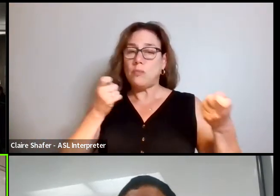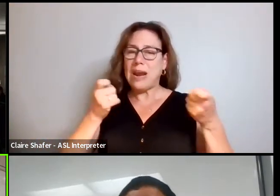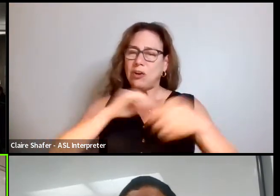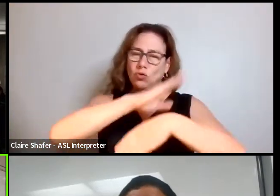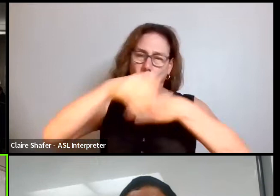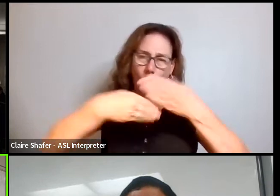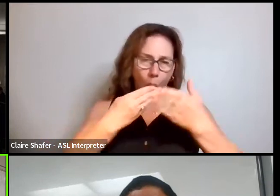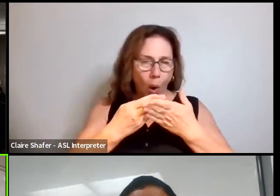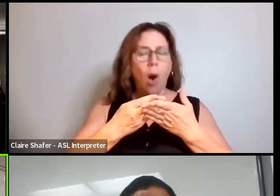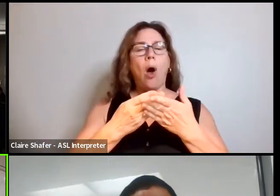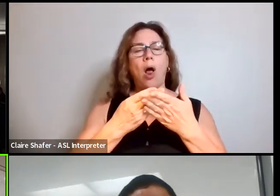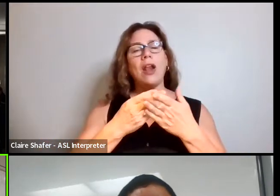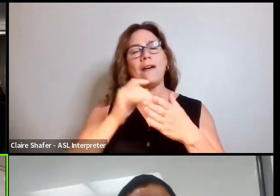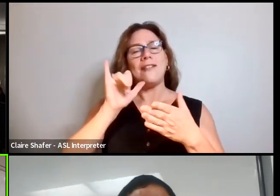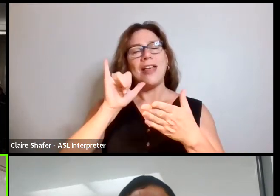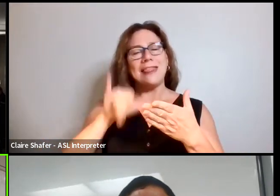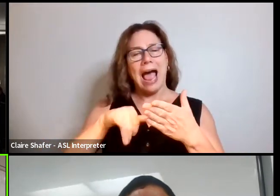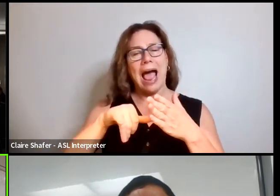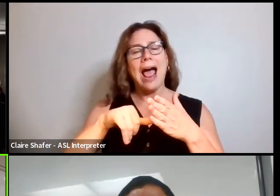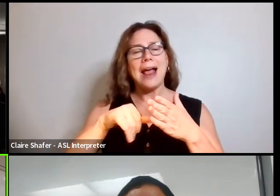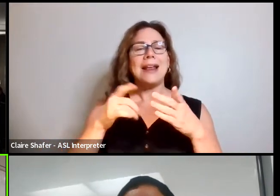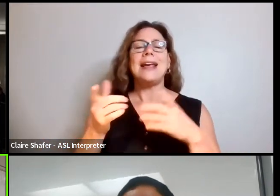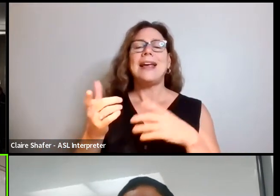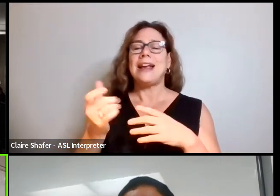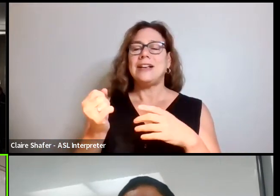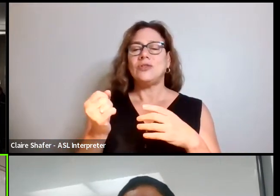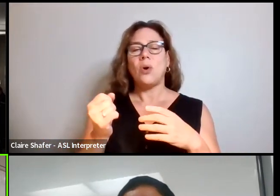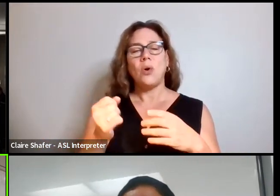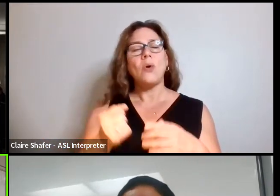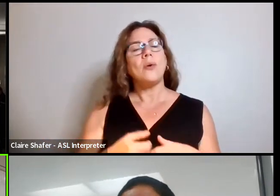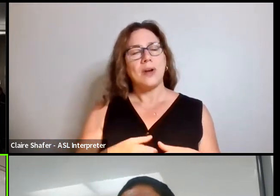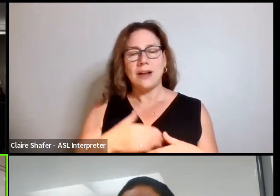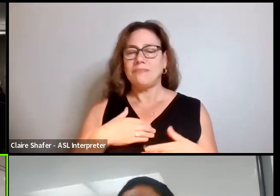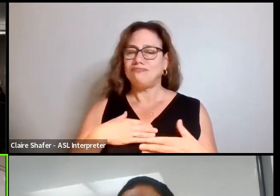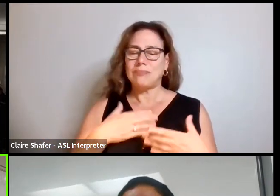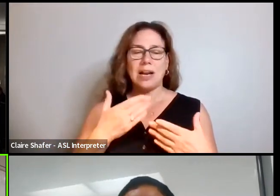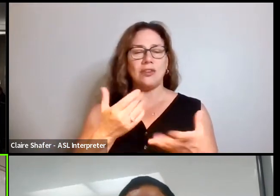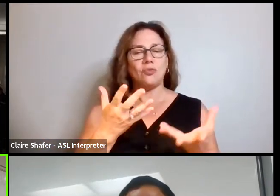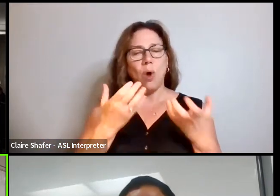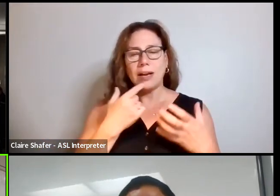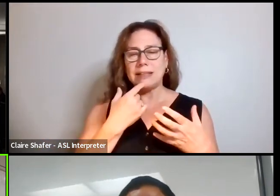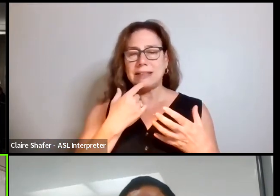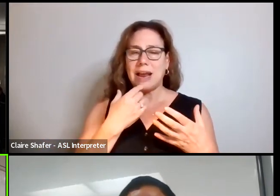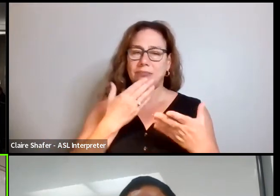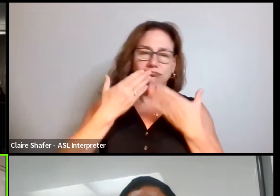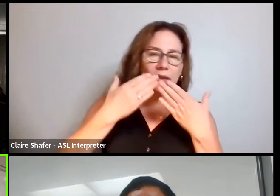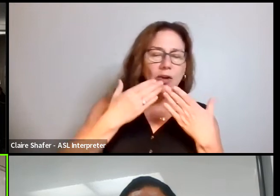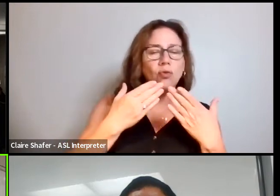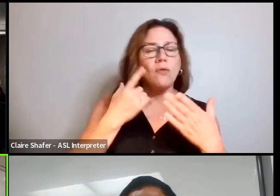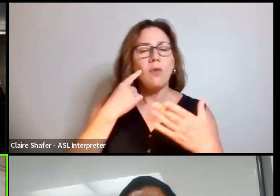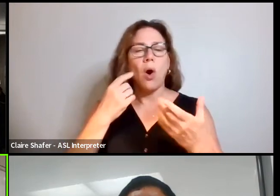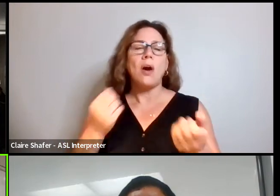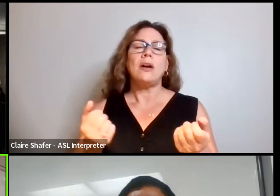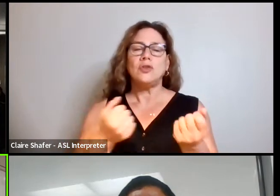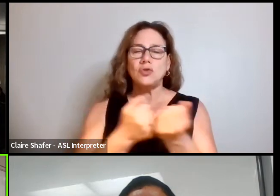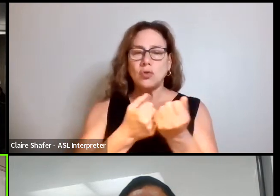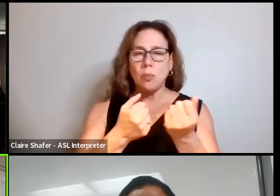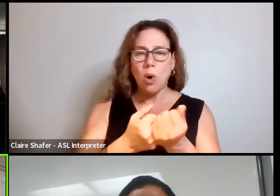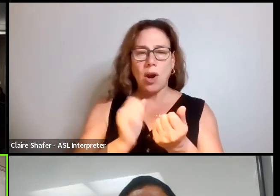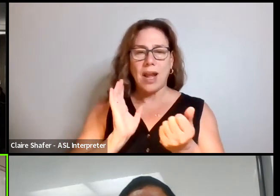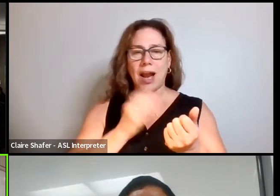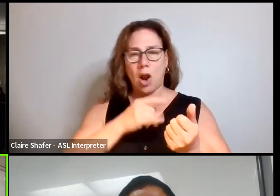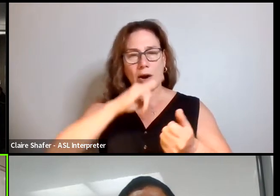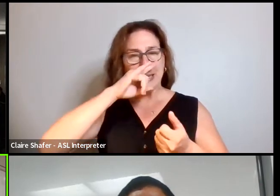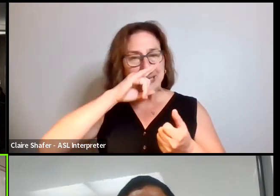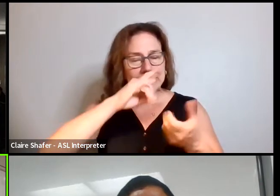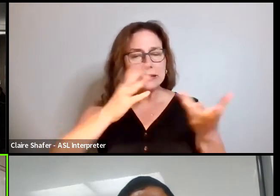well for doing, again, everything they can do to support our members coming back to work and supporting kids. Next